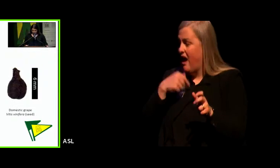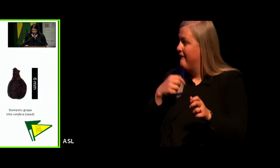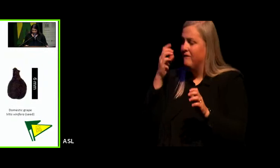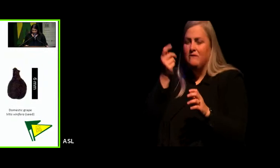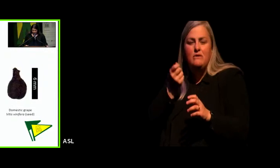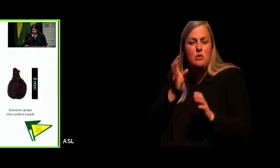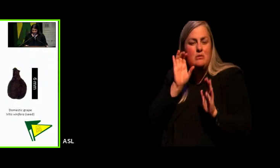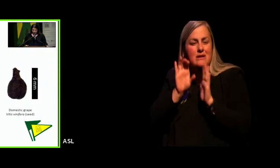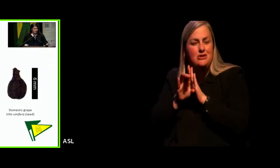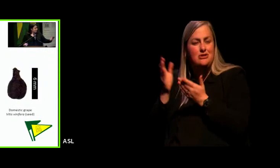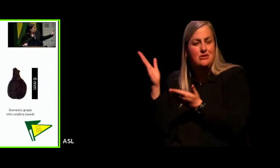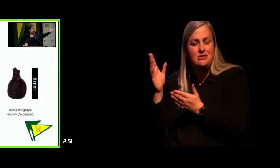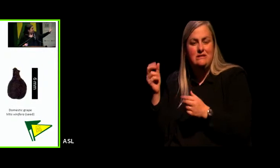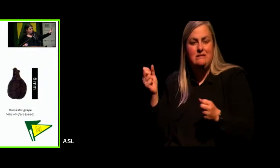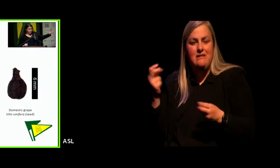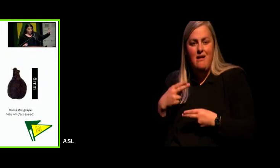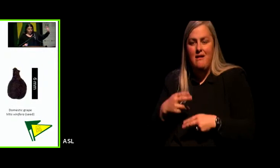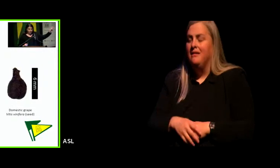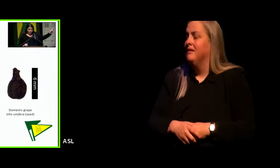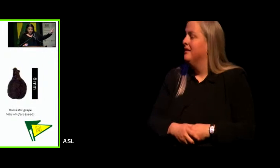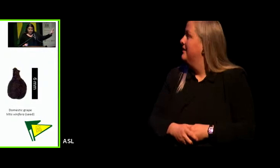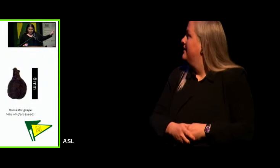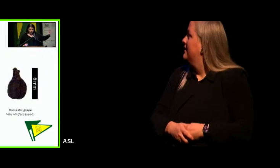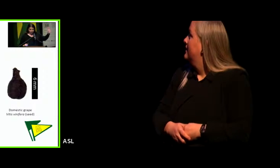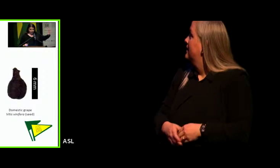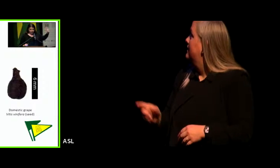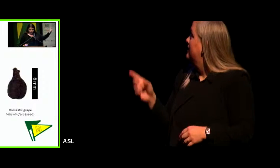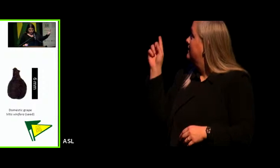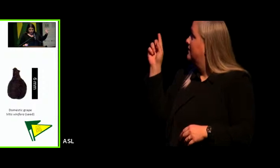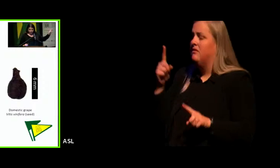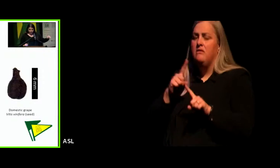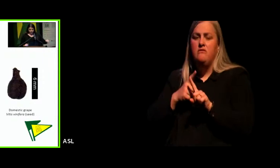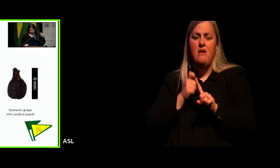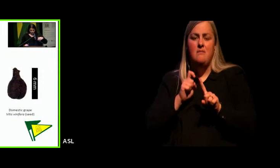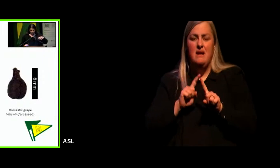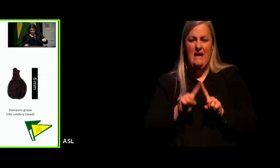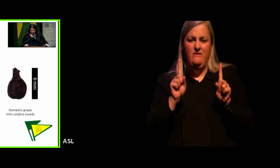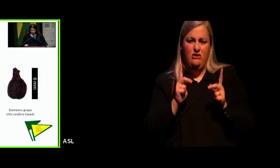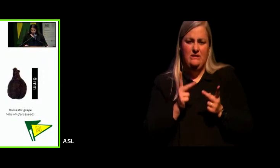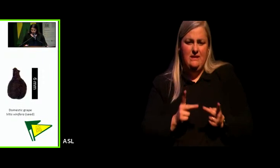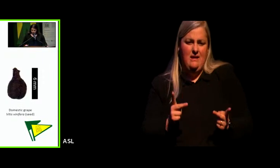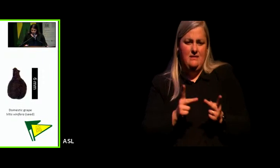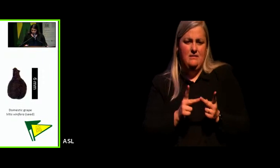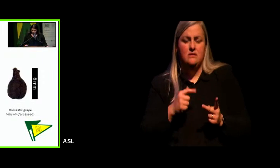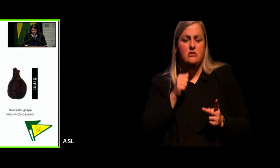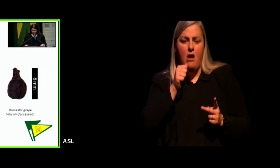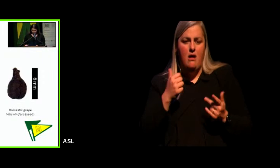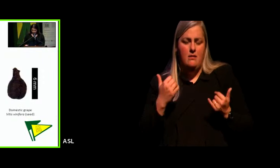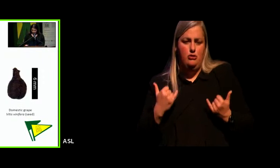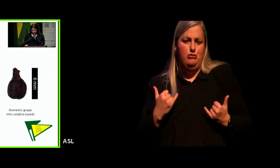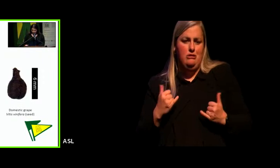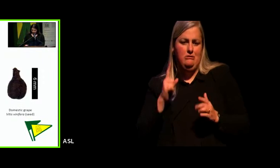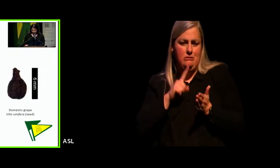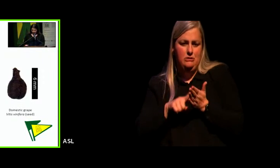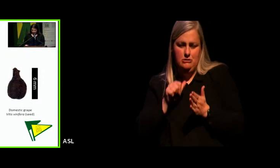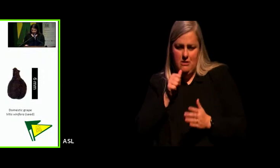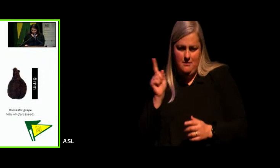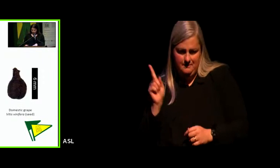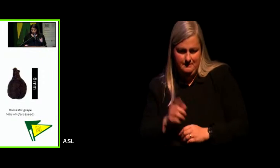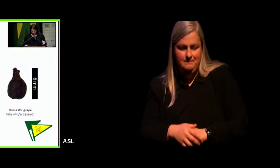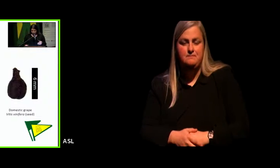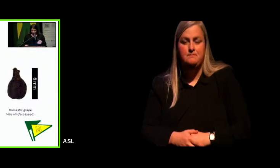slide. These are actually from a different site I've worked on, so they're not from my current research.